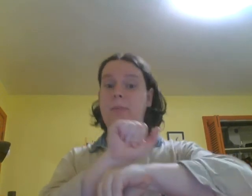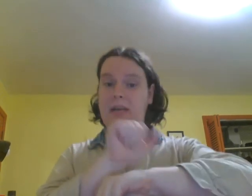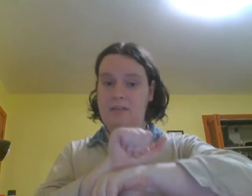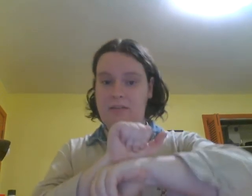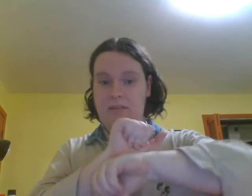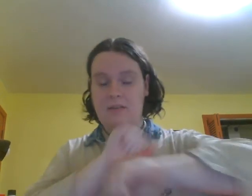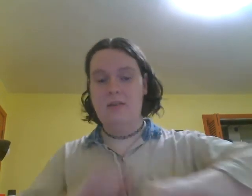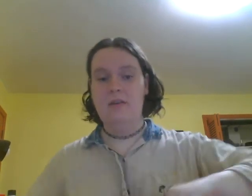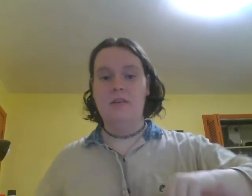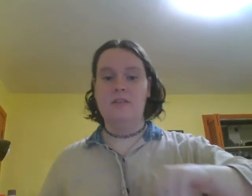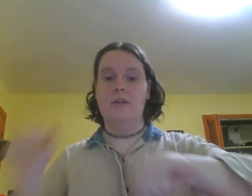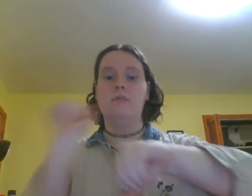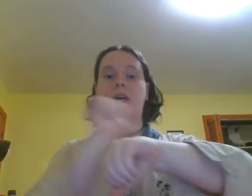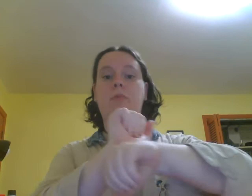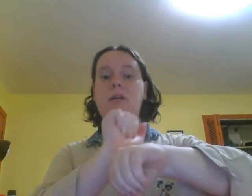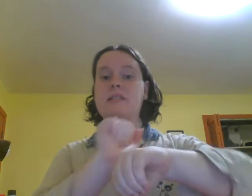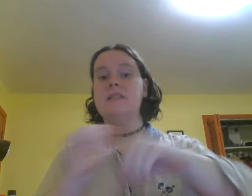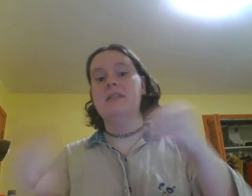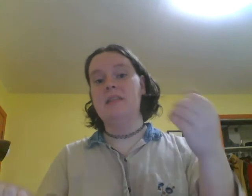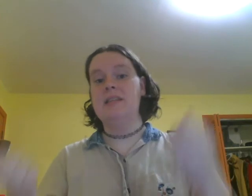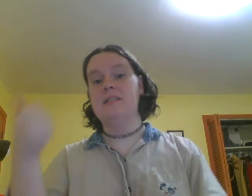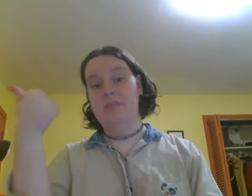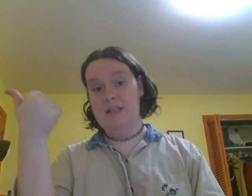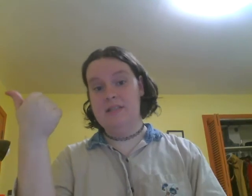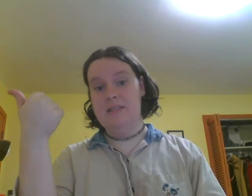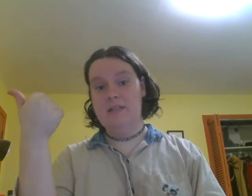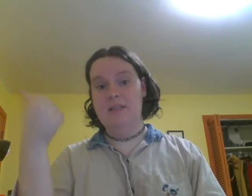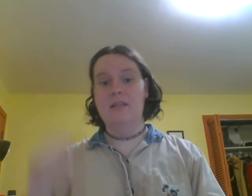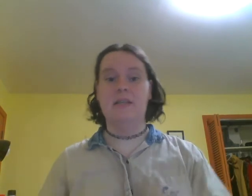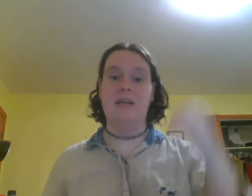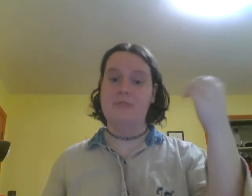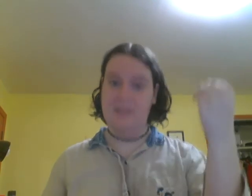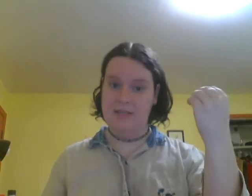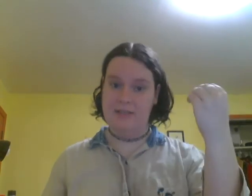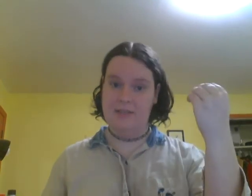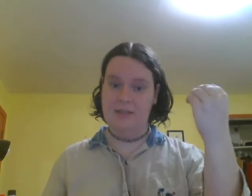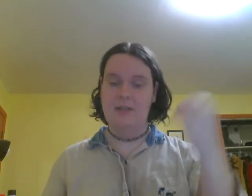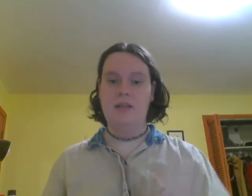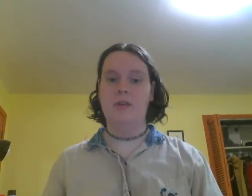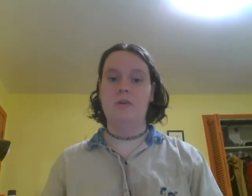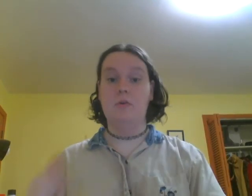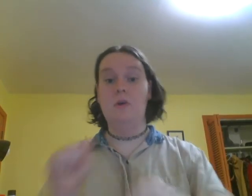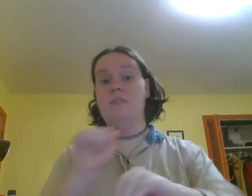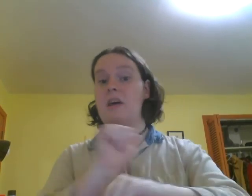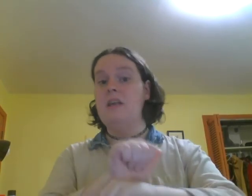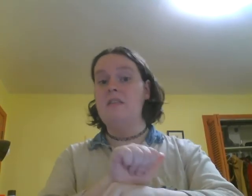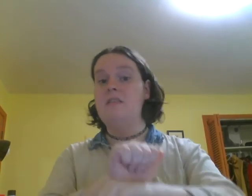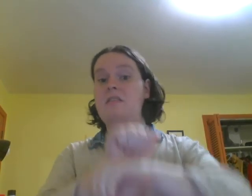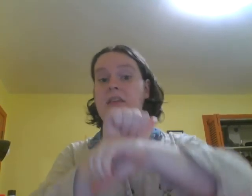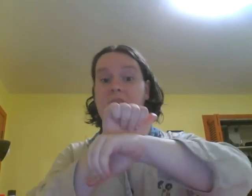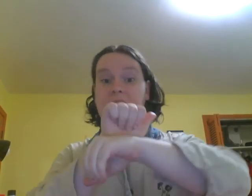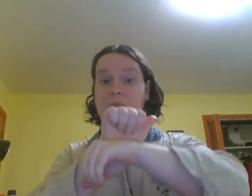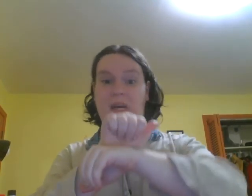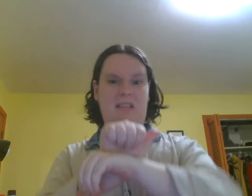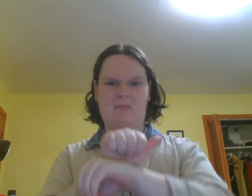base. So tap once, that's this times this. You could sign 10 this way, and someone might be